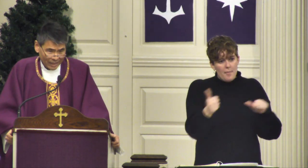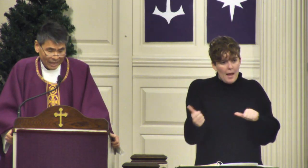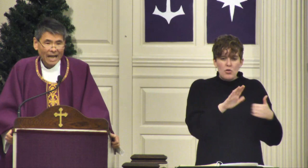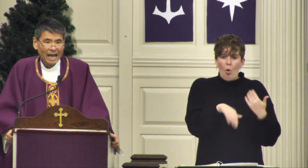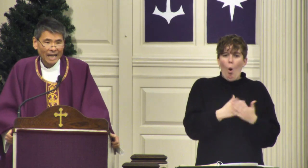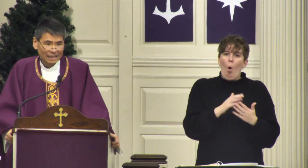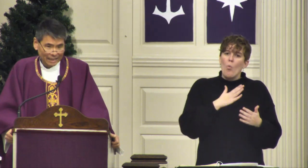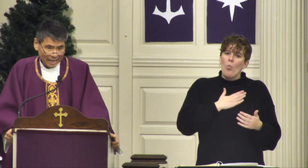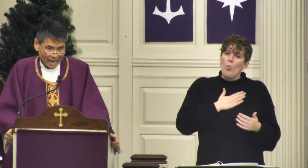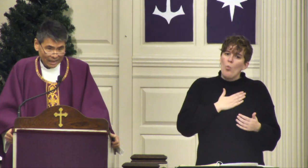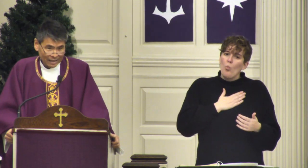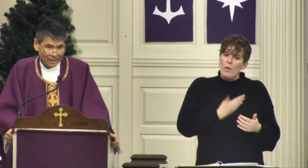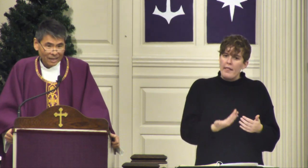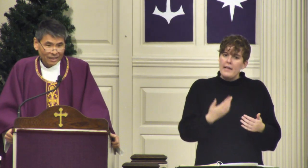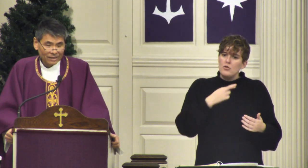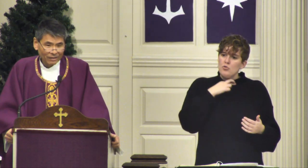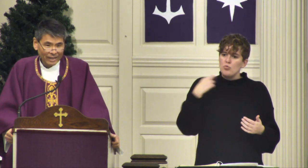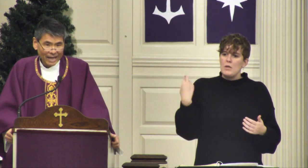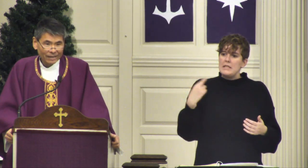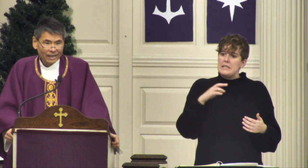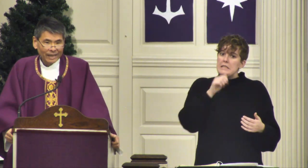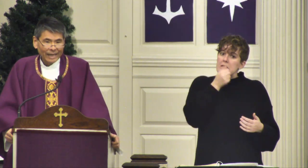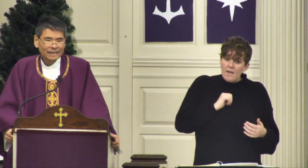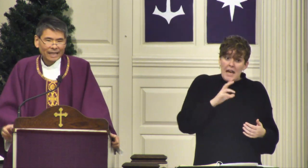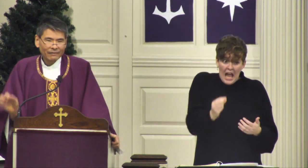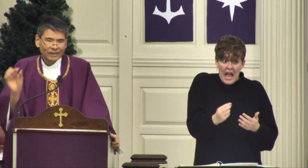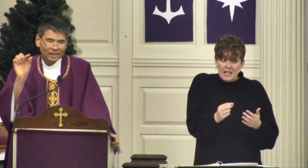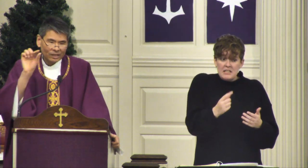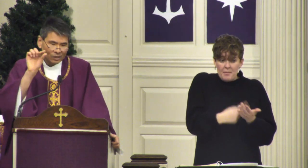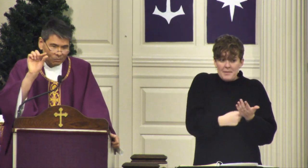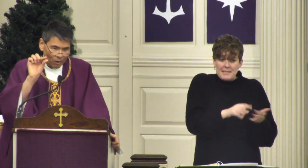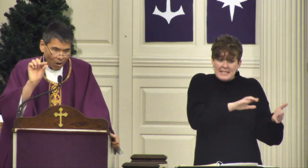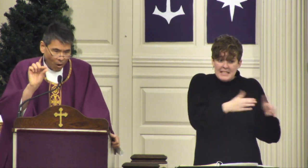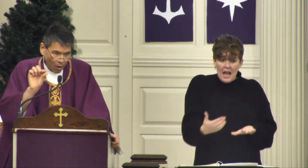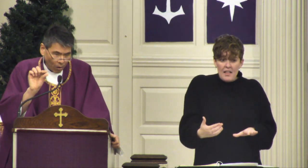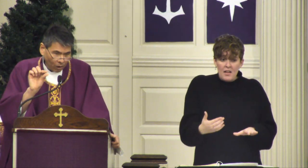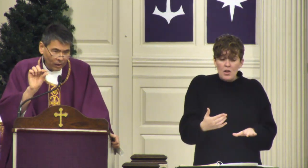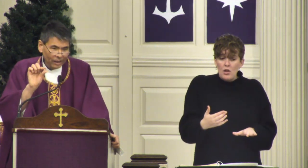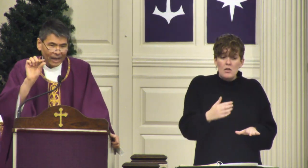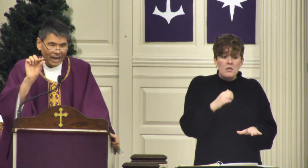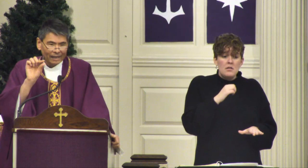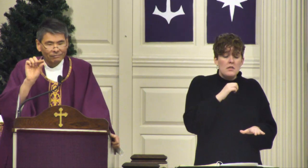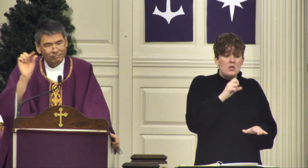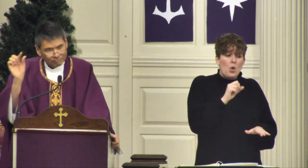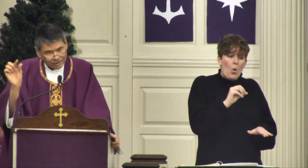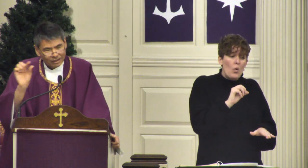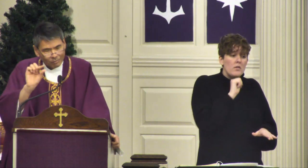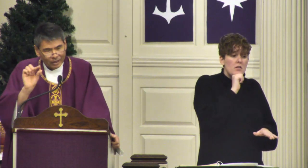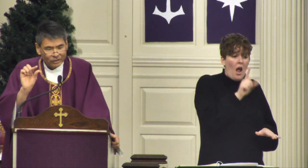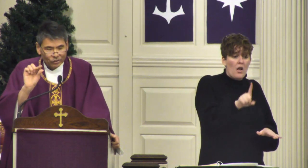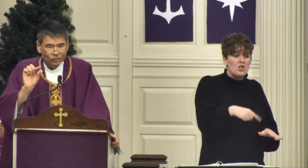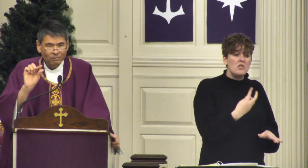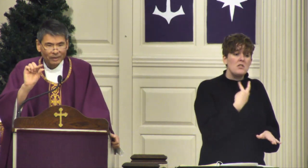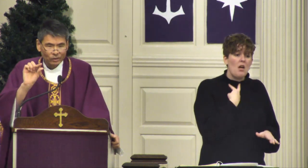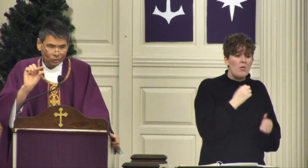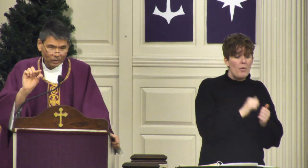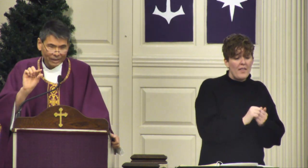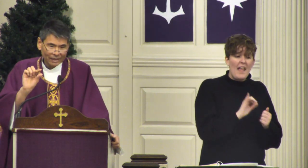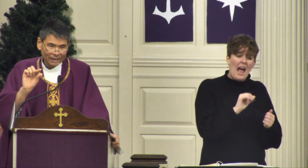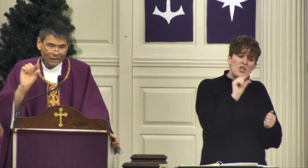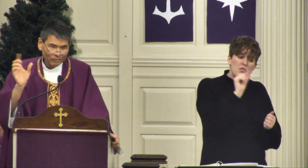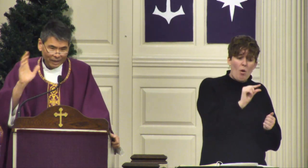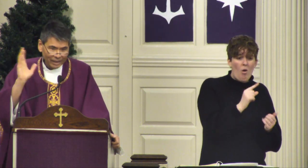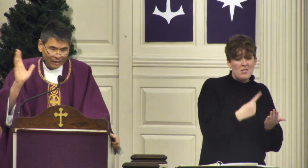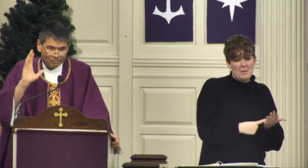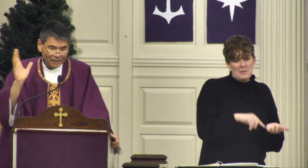suffering and death so that instead of the small and somewhat stupid joys that